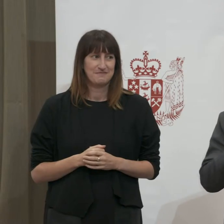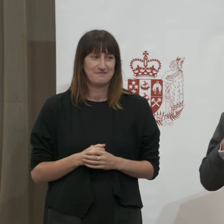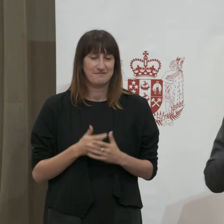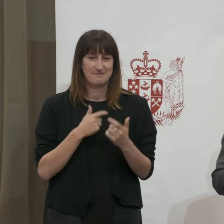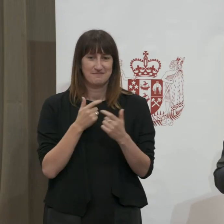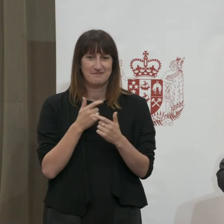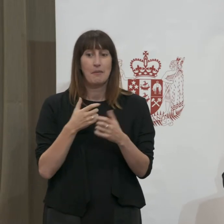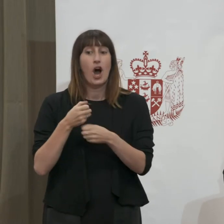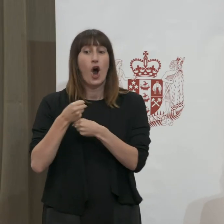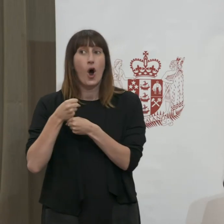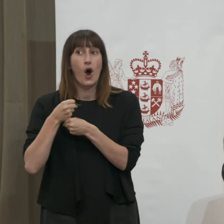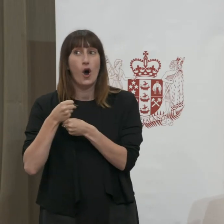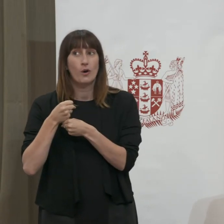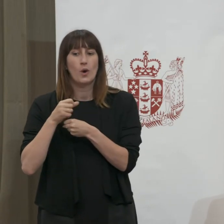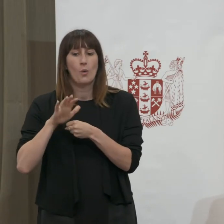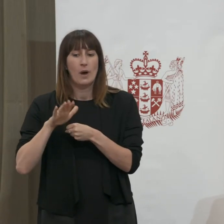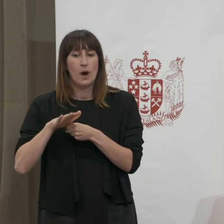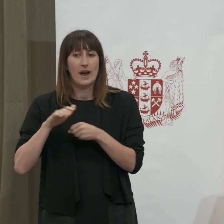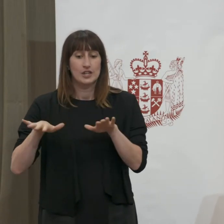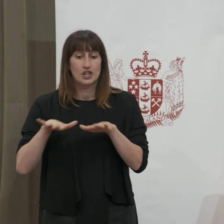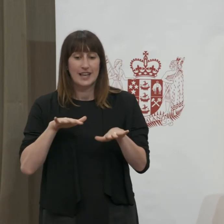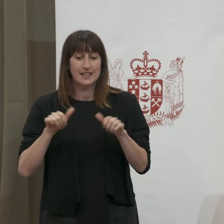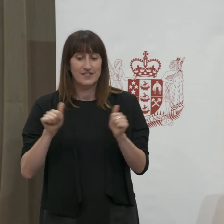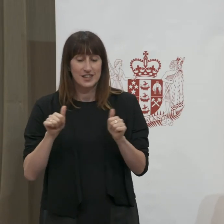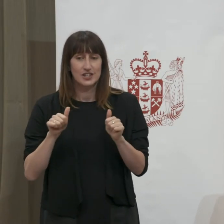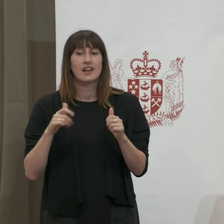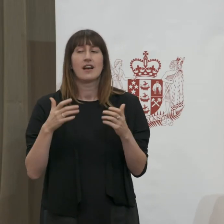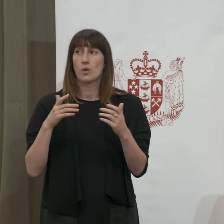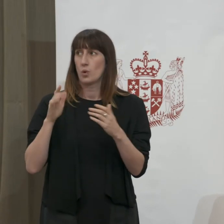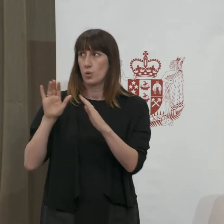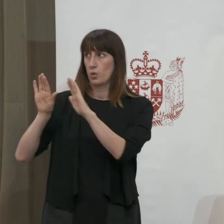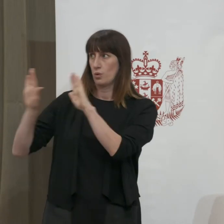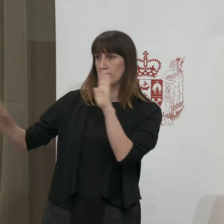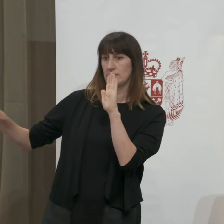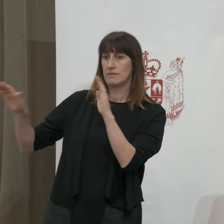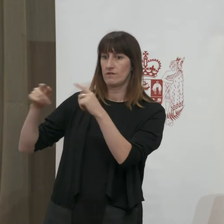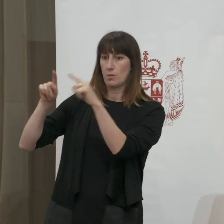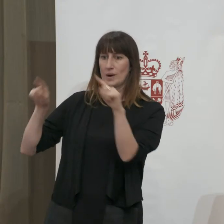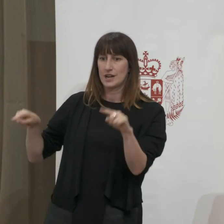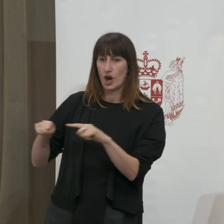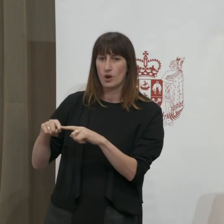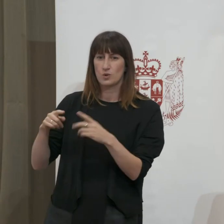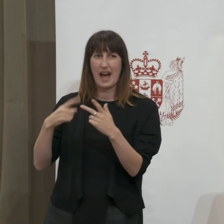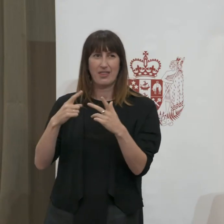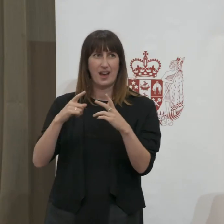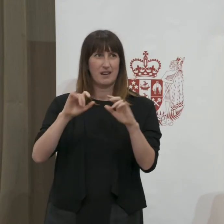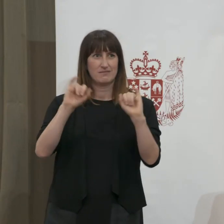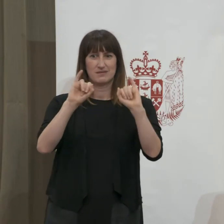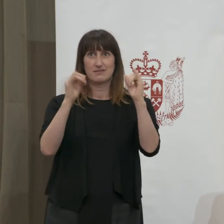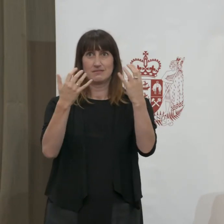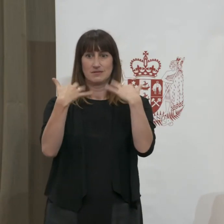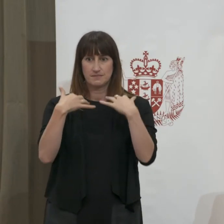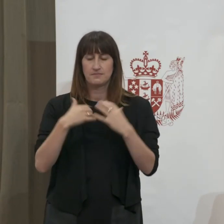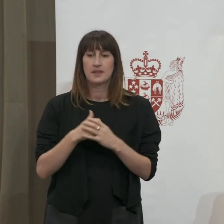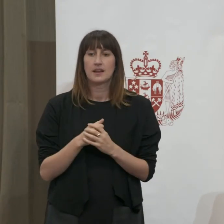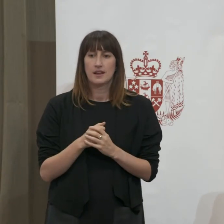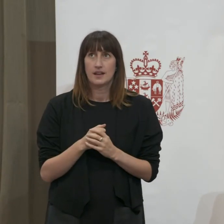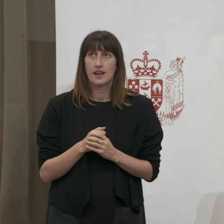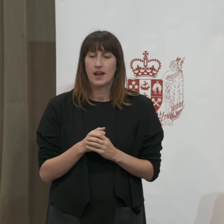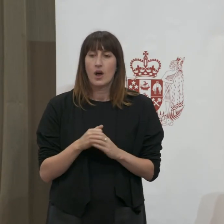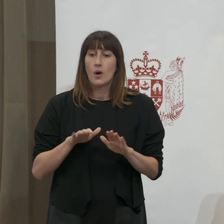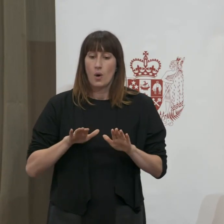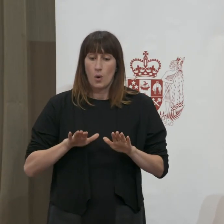But hold until the shaking stops. Please keep away from the windows and other obvious hazards if you can, and remain inside the building and